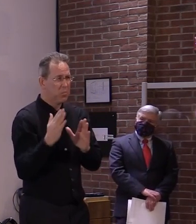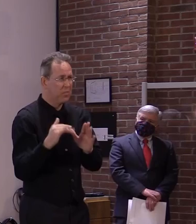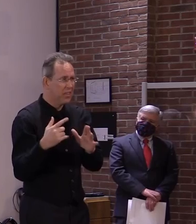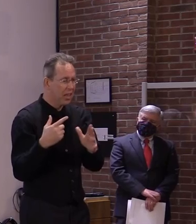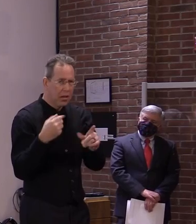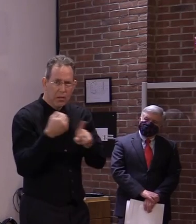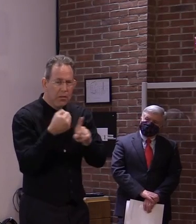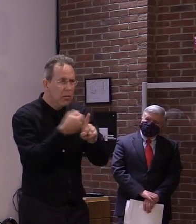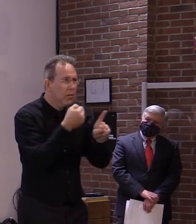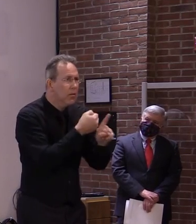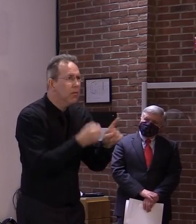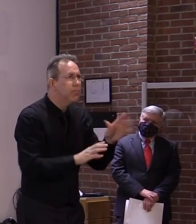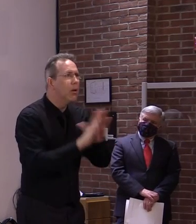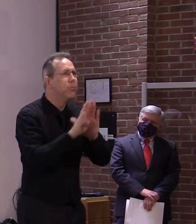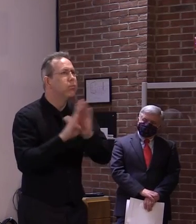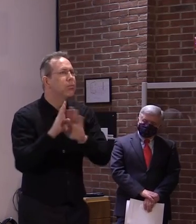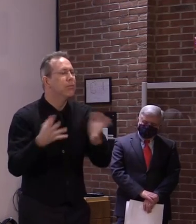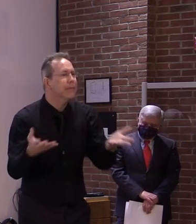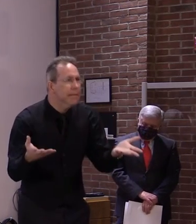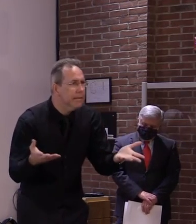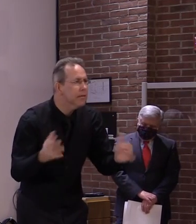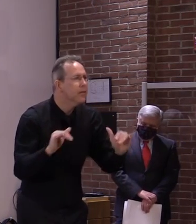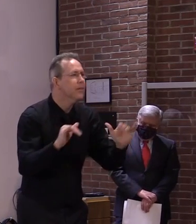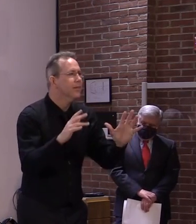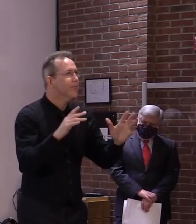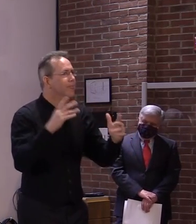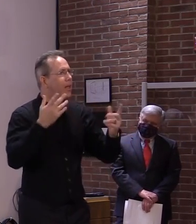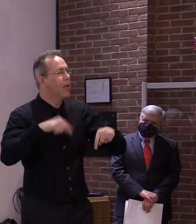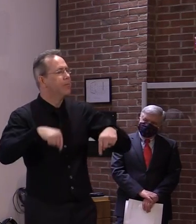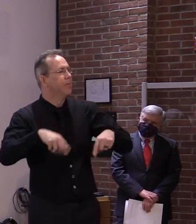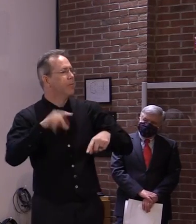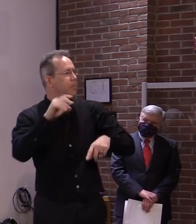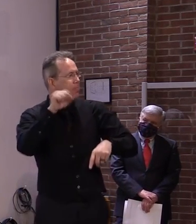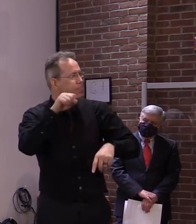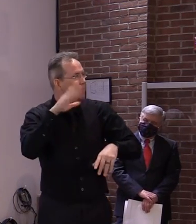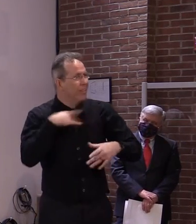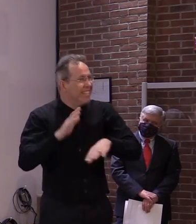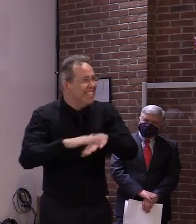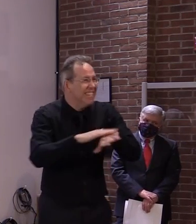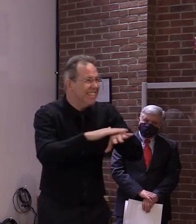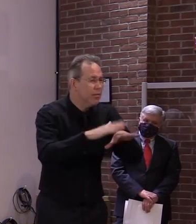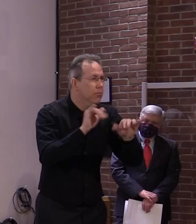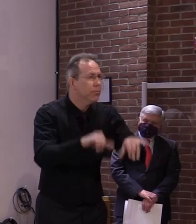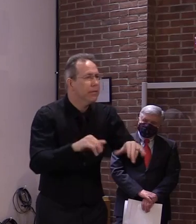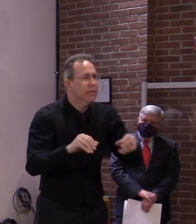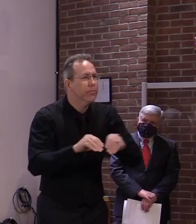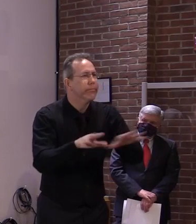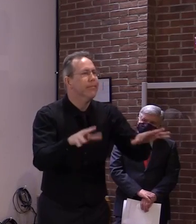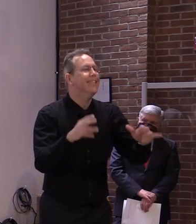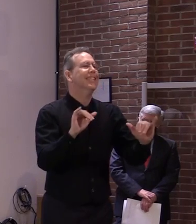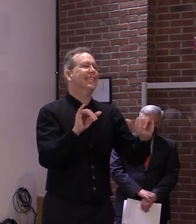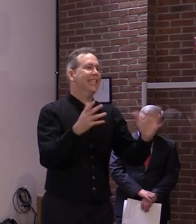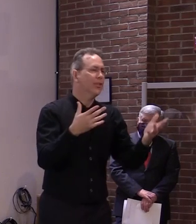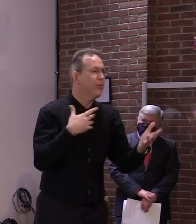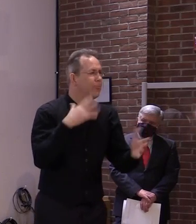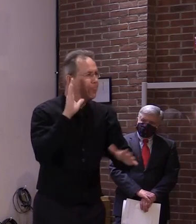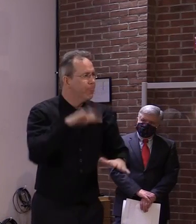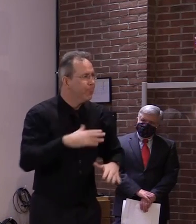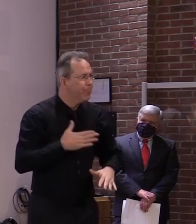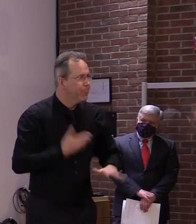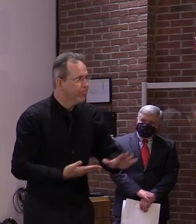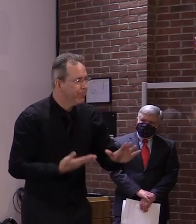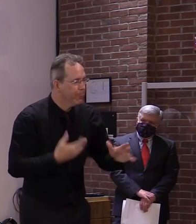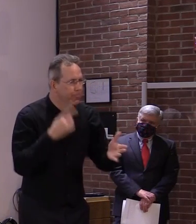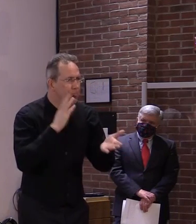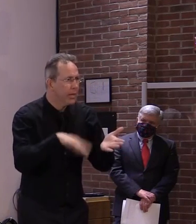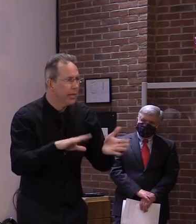we had a certain peak that I have to acknowledge. However, the fact is, I think we're coming down